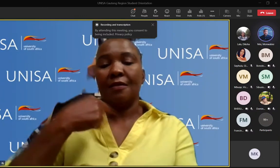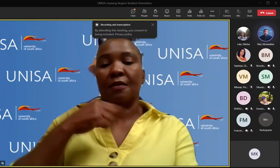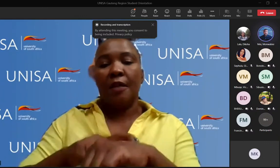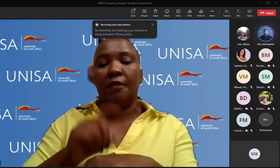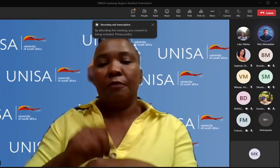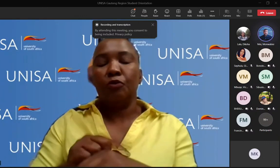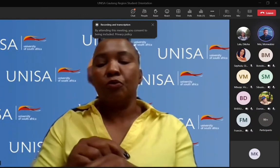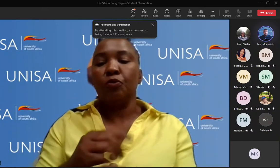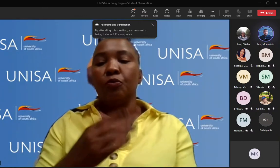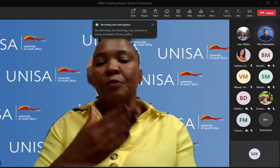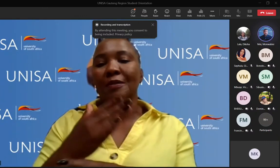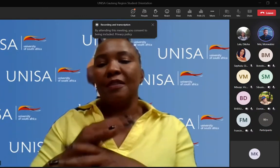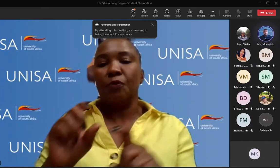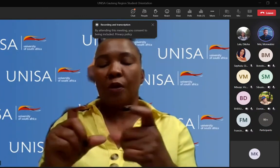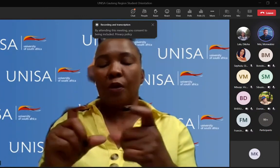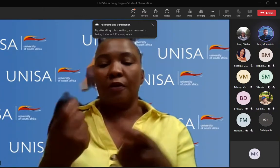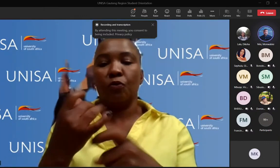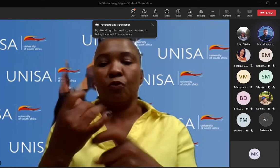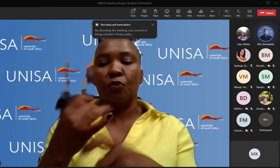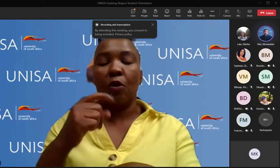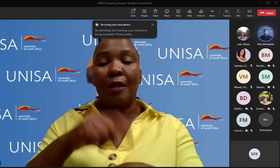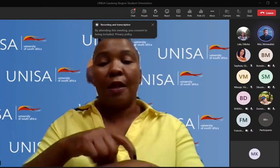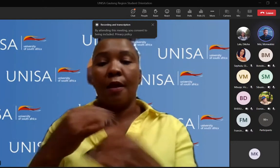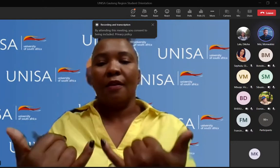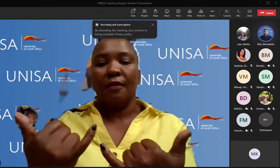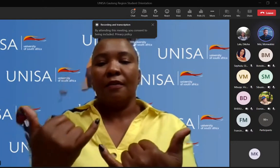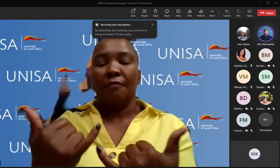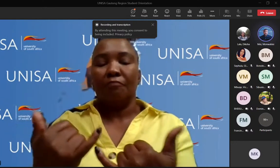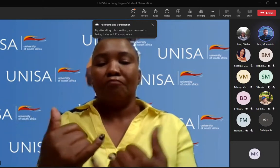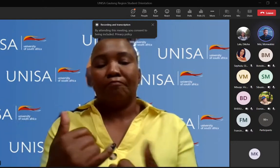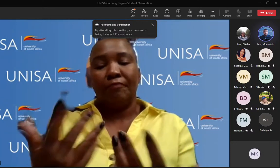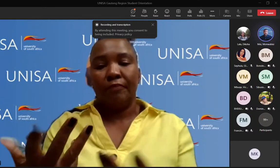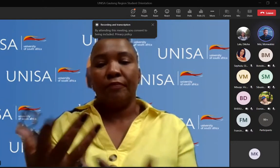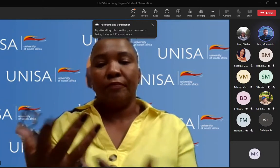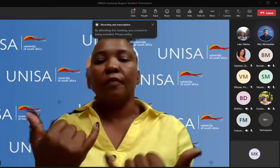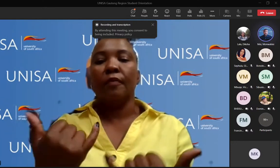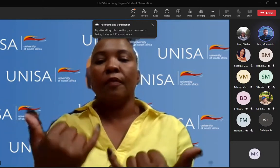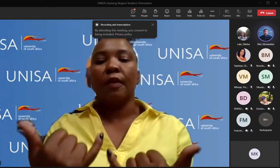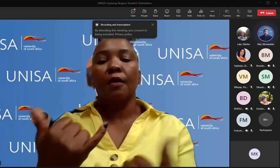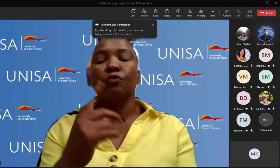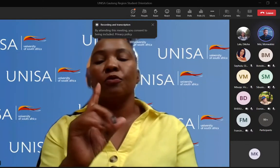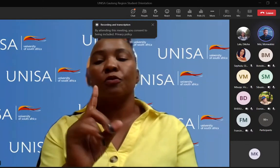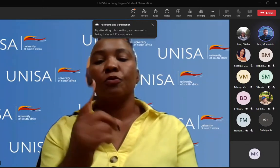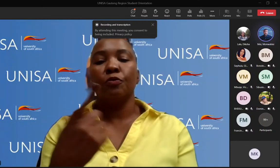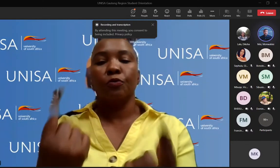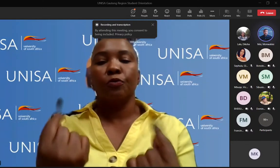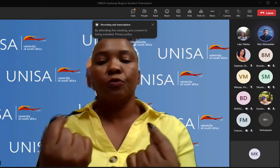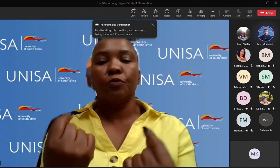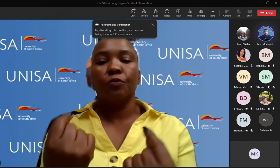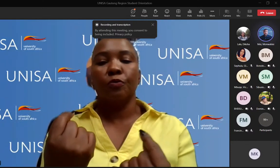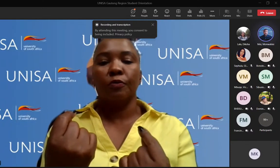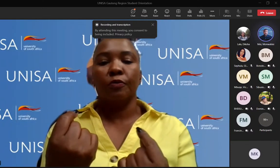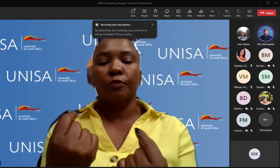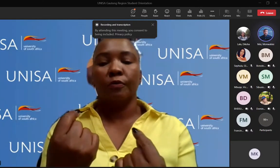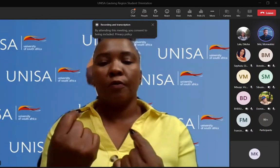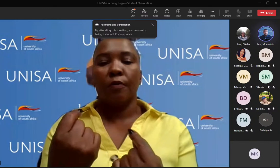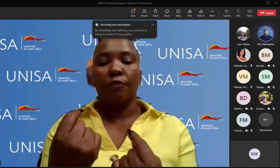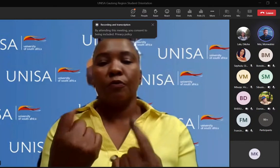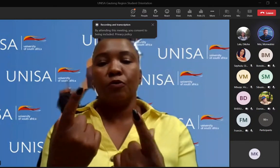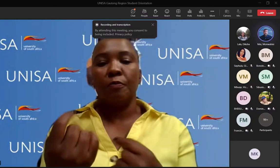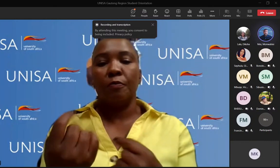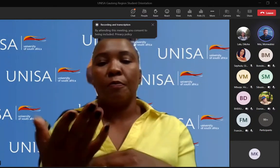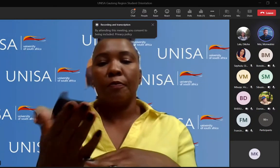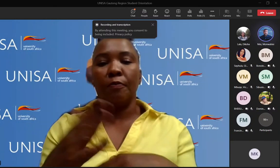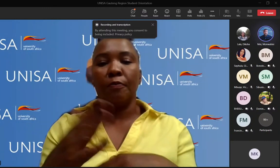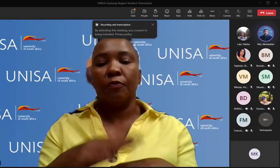made it quick we're actually on time now so now uh before uh we do a lot I just